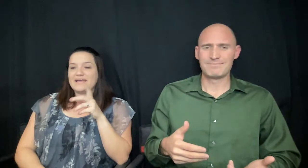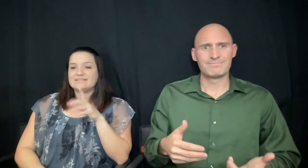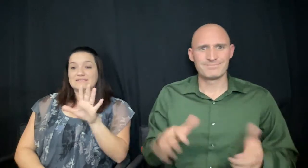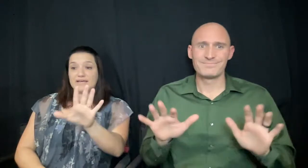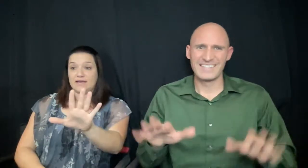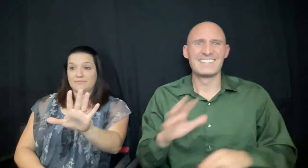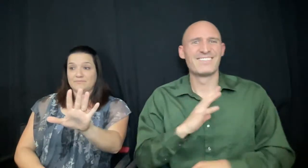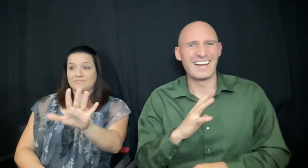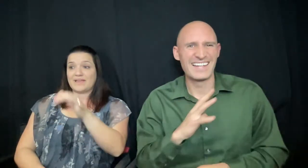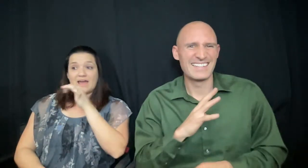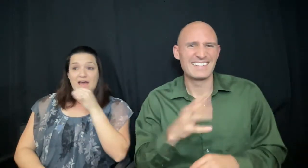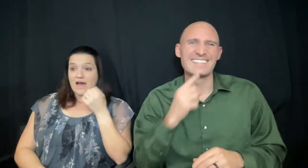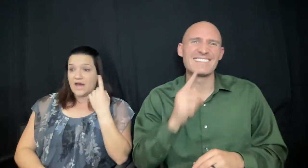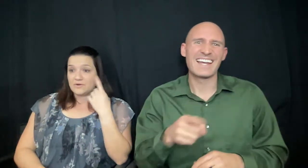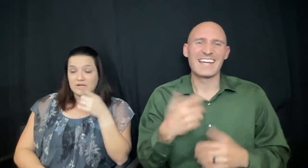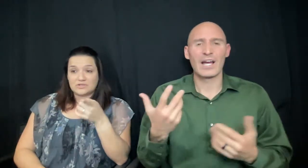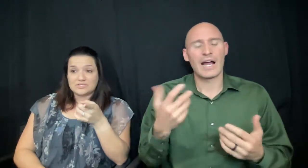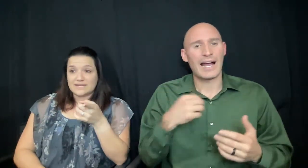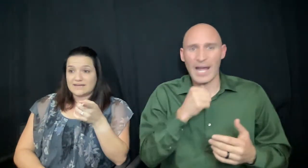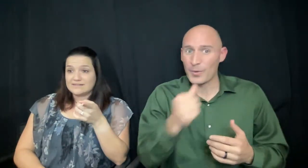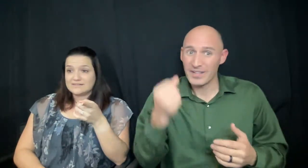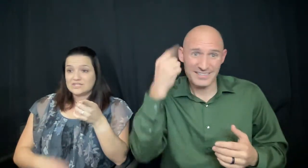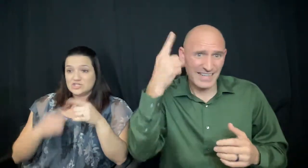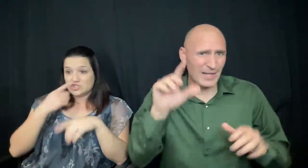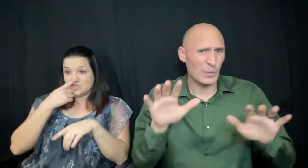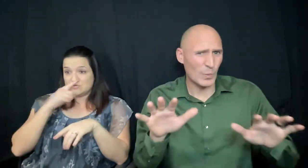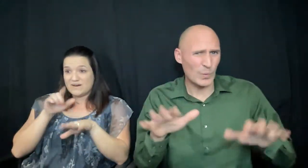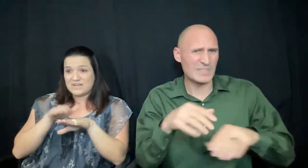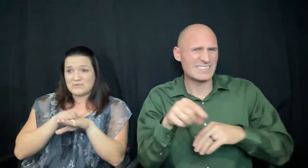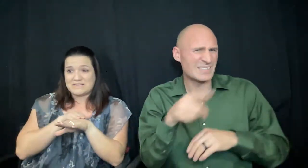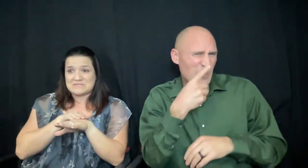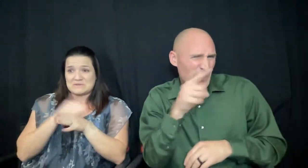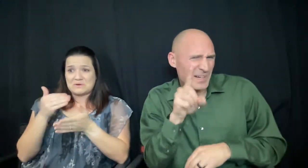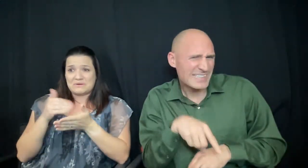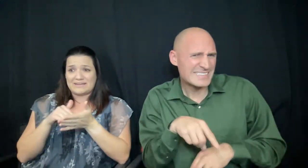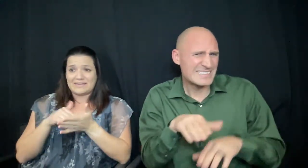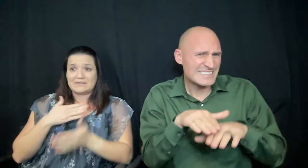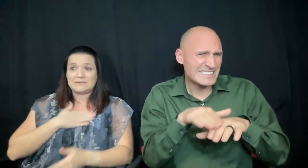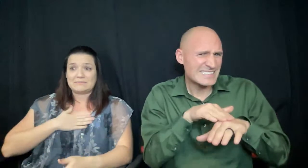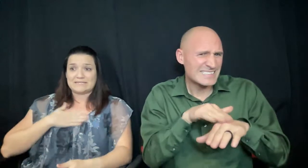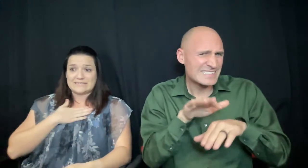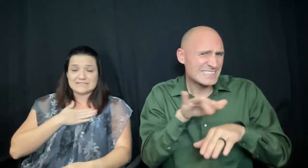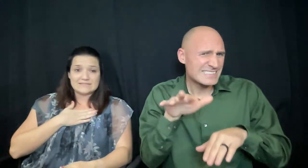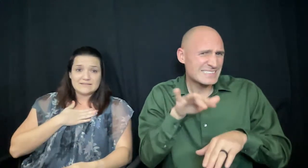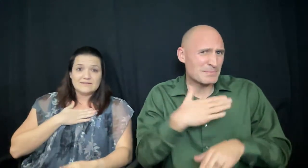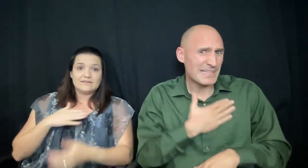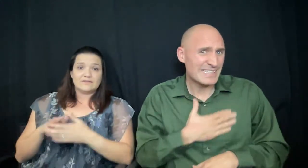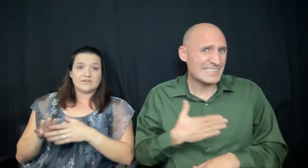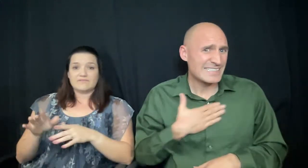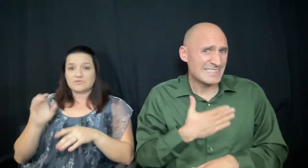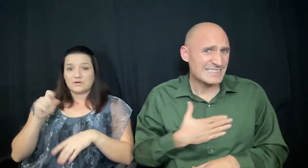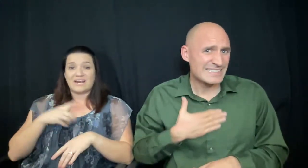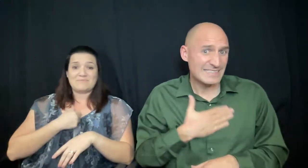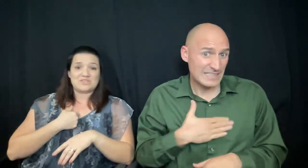to say, I don't understand. Do you mind going slow again, please? You can even throw in an, I'm